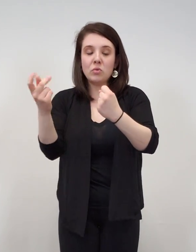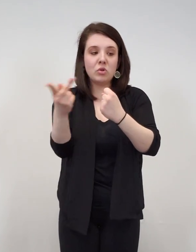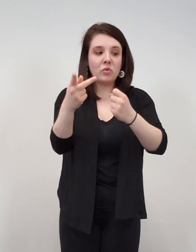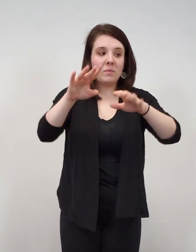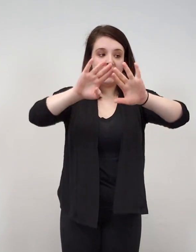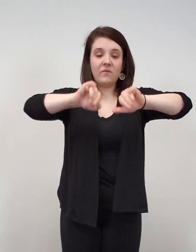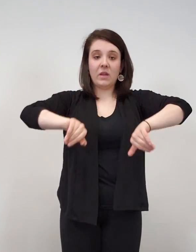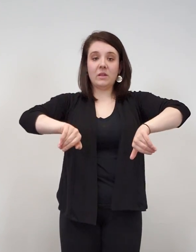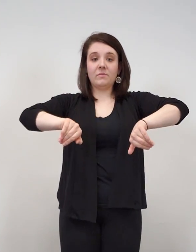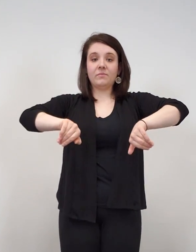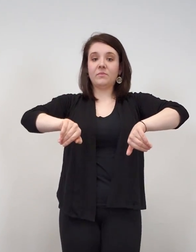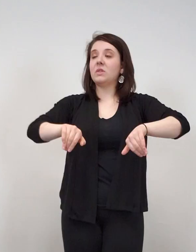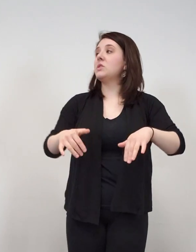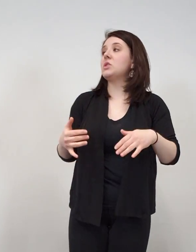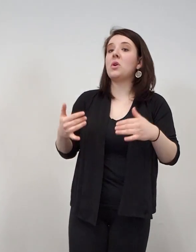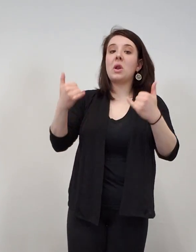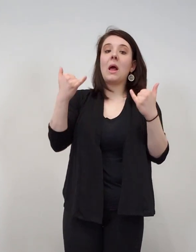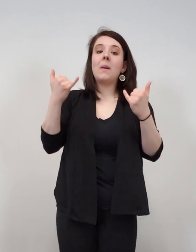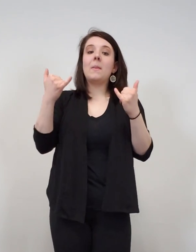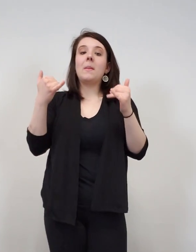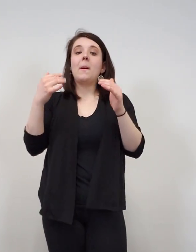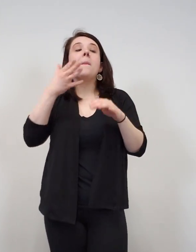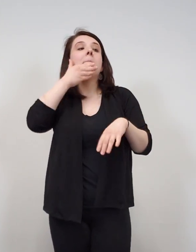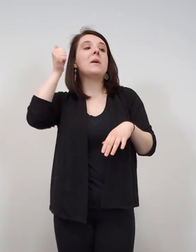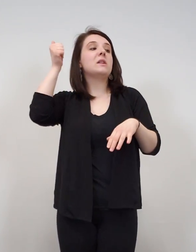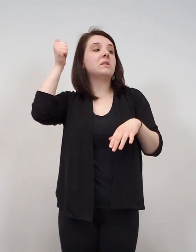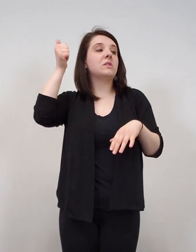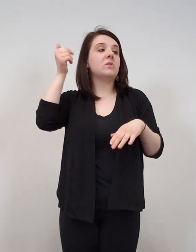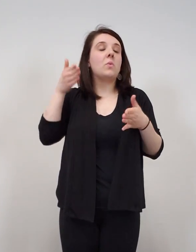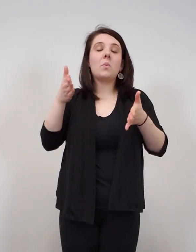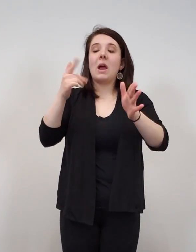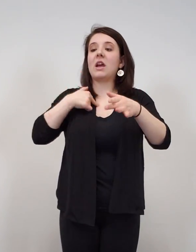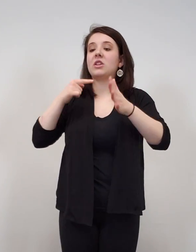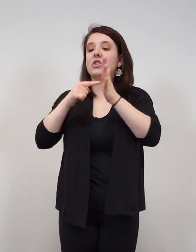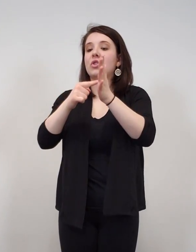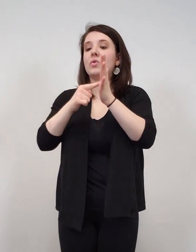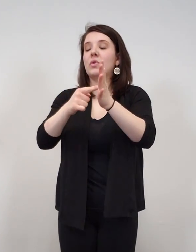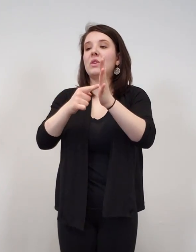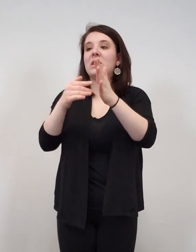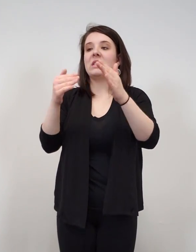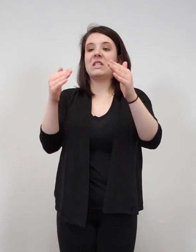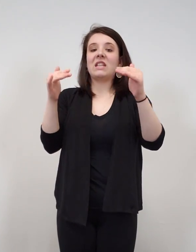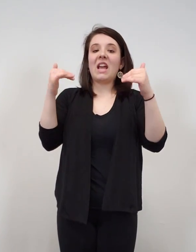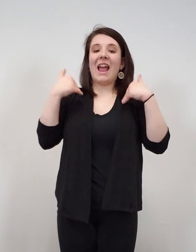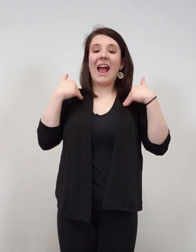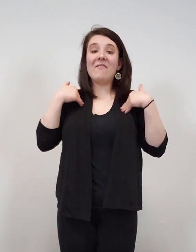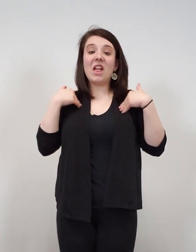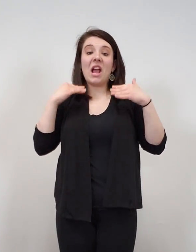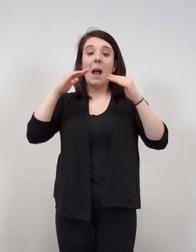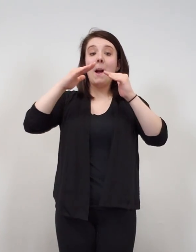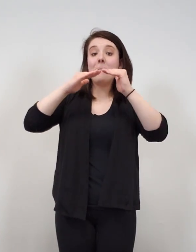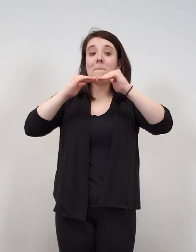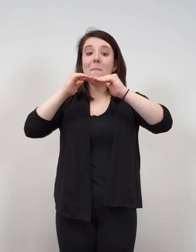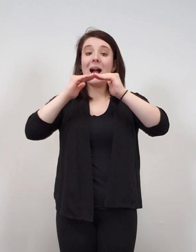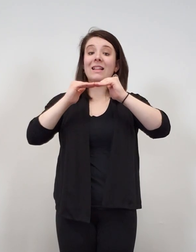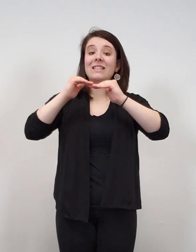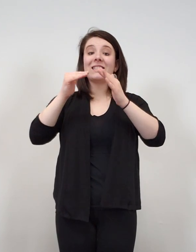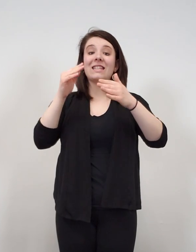a balancing scale, which is what you use in science to balance weights. So